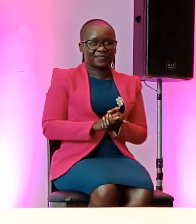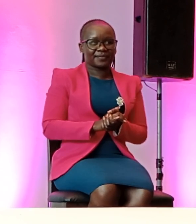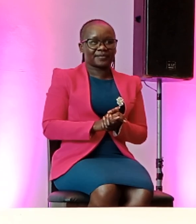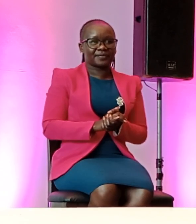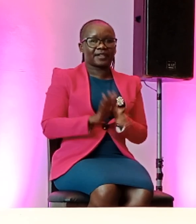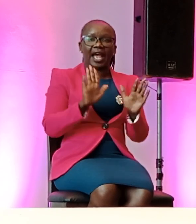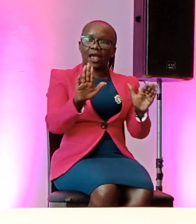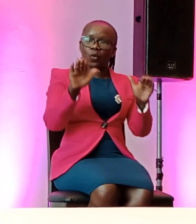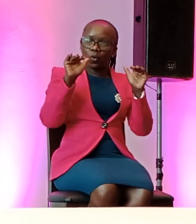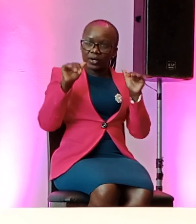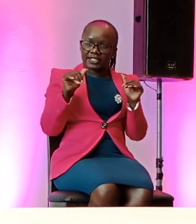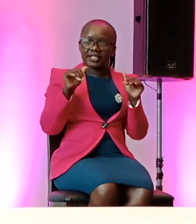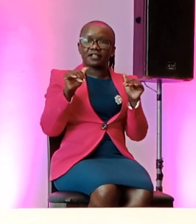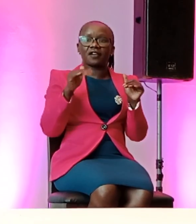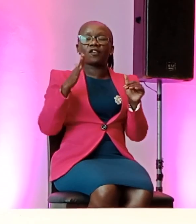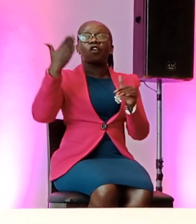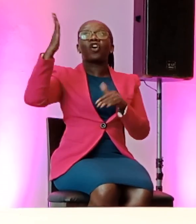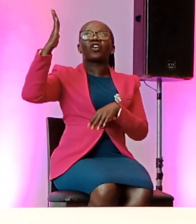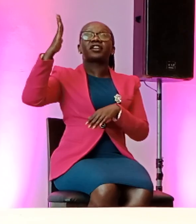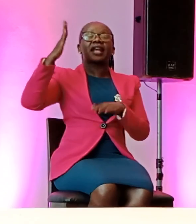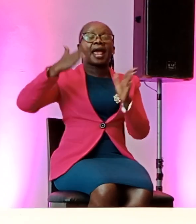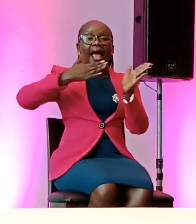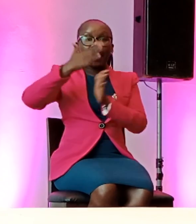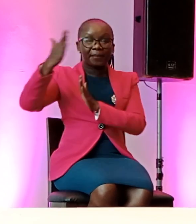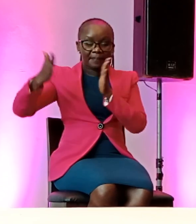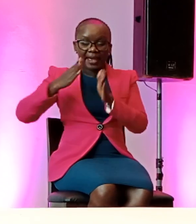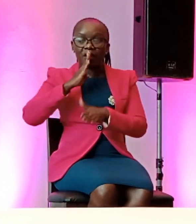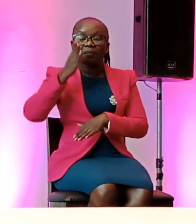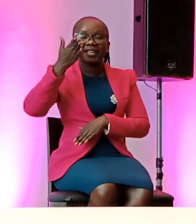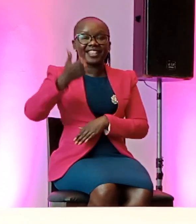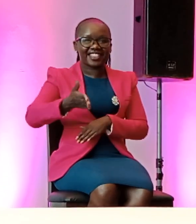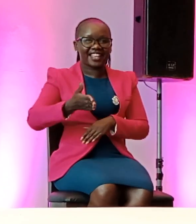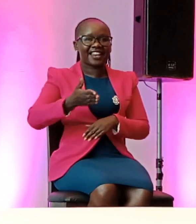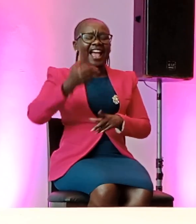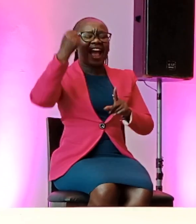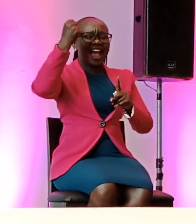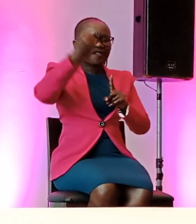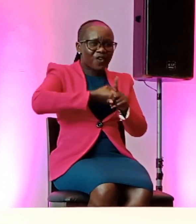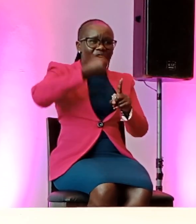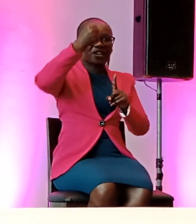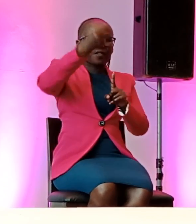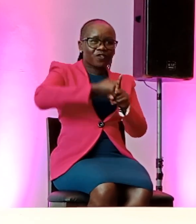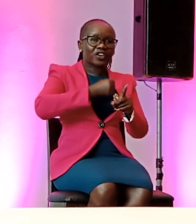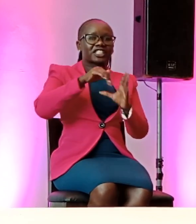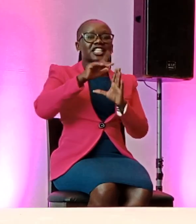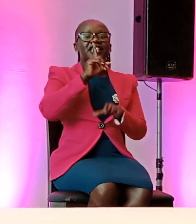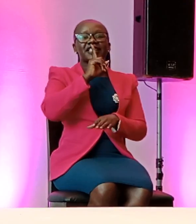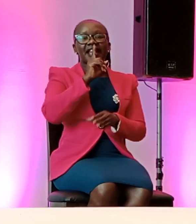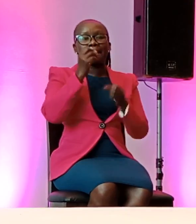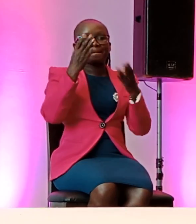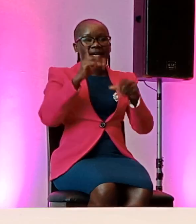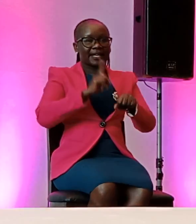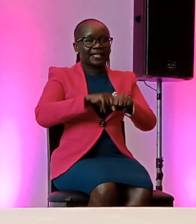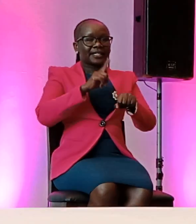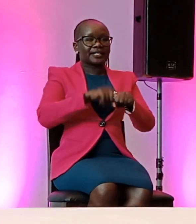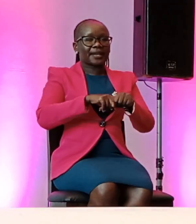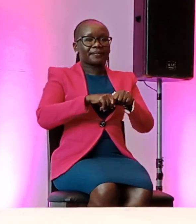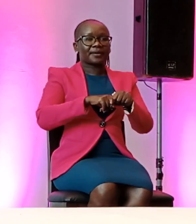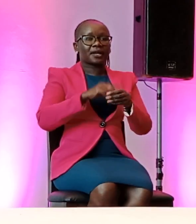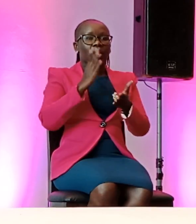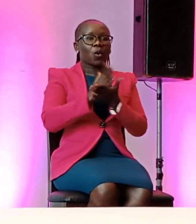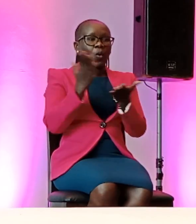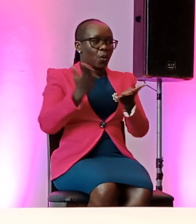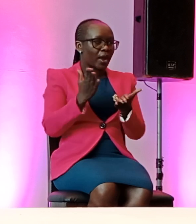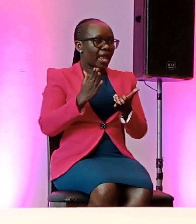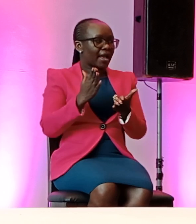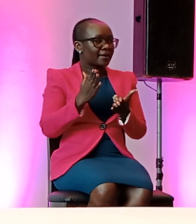I waited for this. I prepared to be there. I fought in silence. Many times I've buried my head on